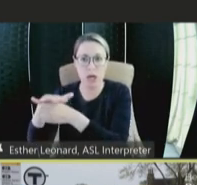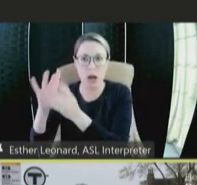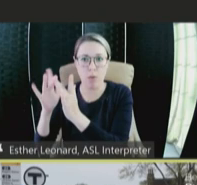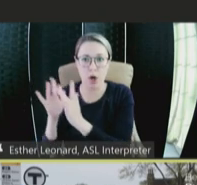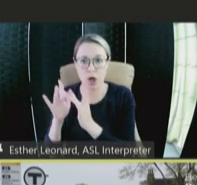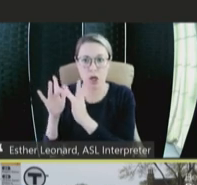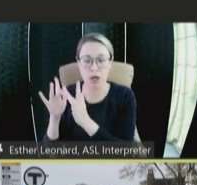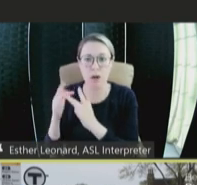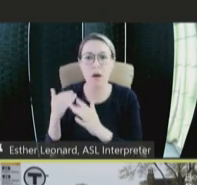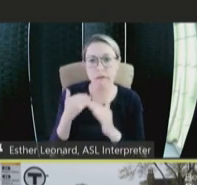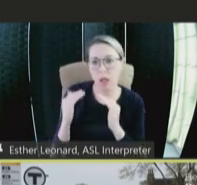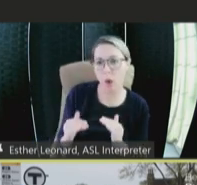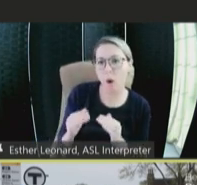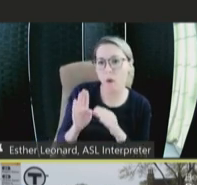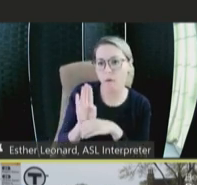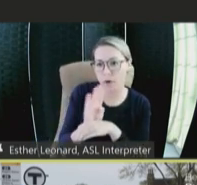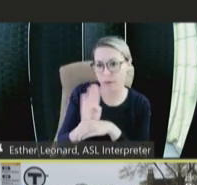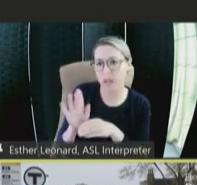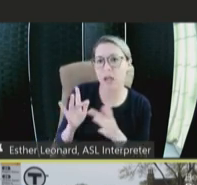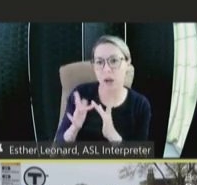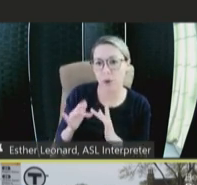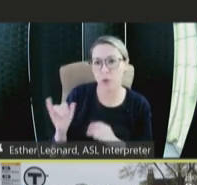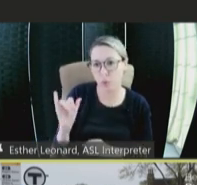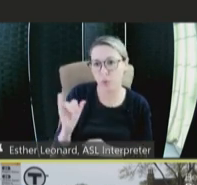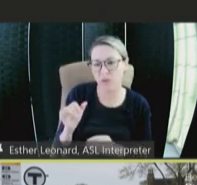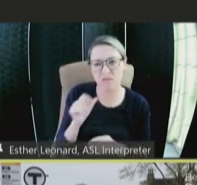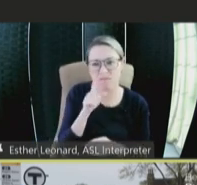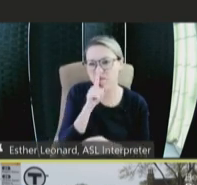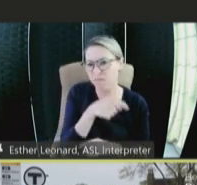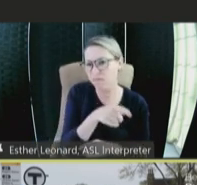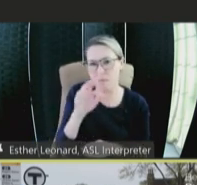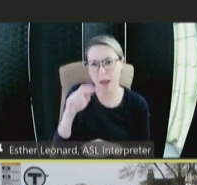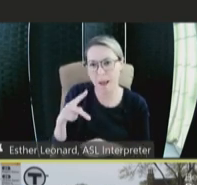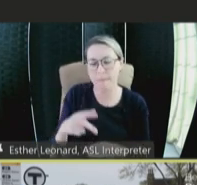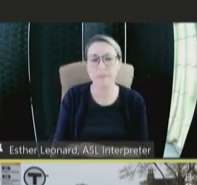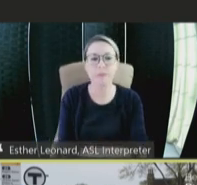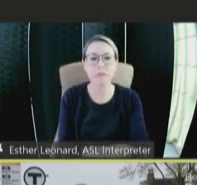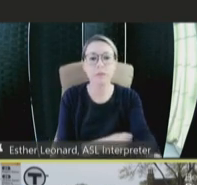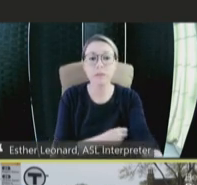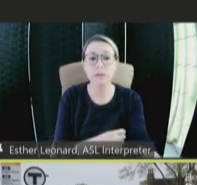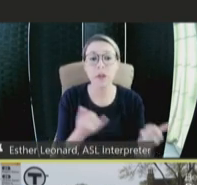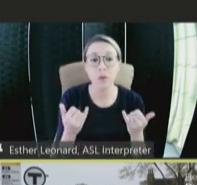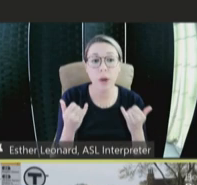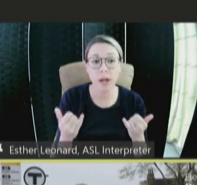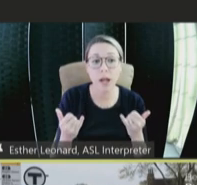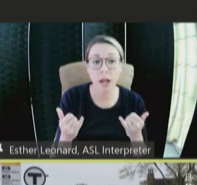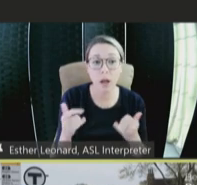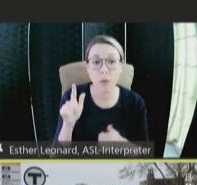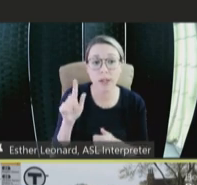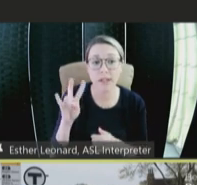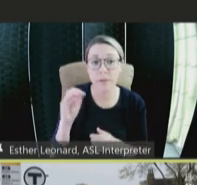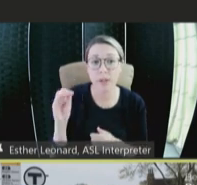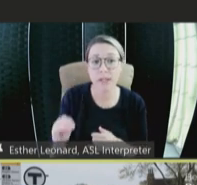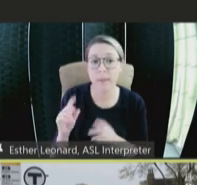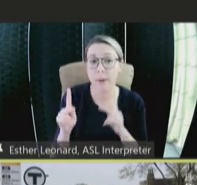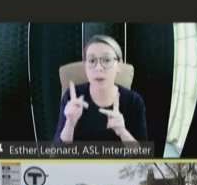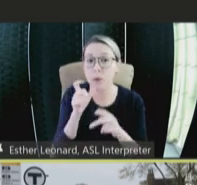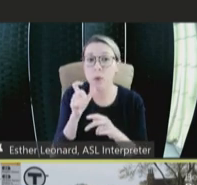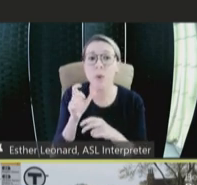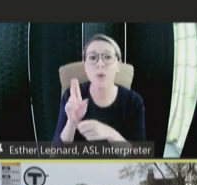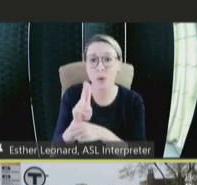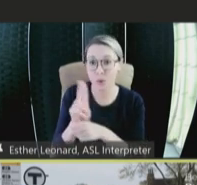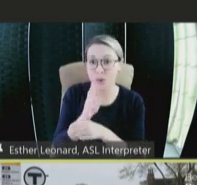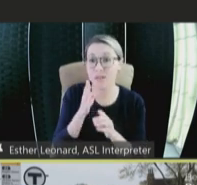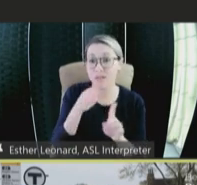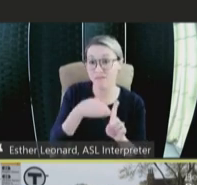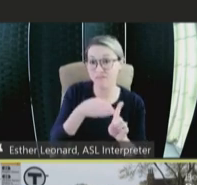Right now, with the existing network, 27% of weekday service is frequent. In the proposed network, it's 50%